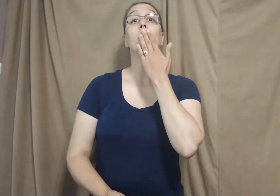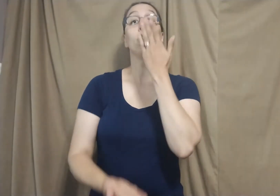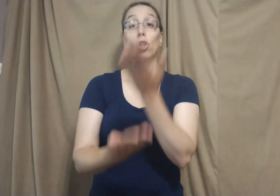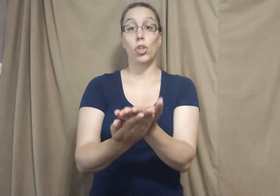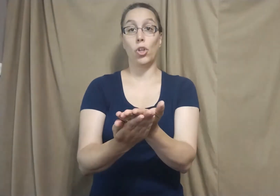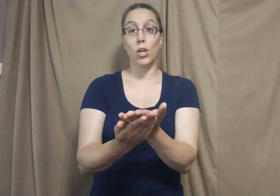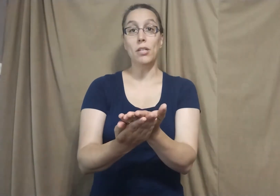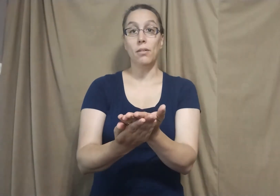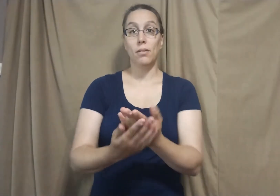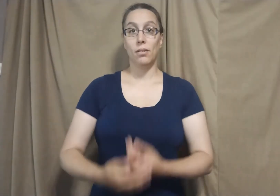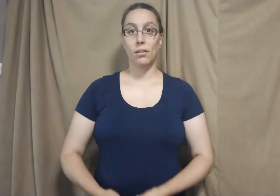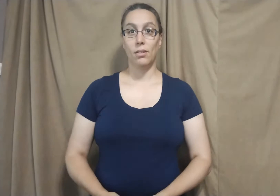Good,